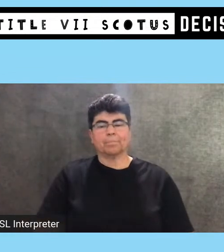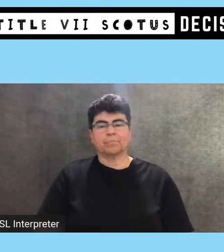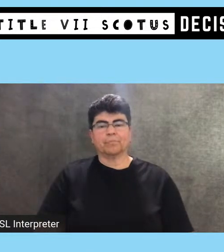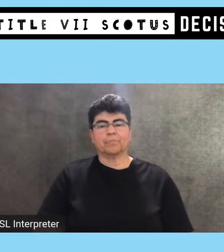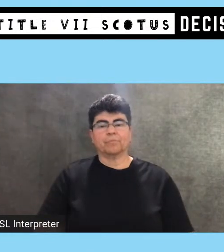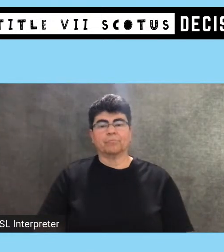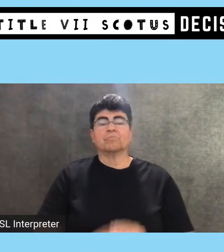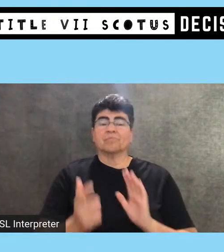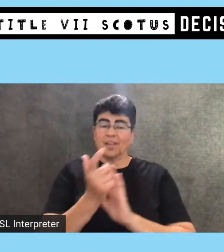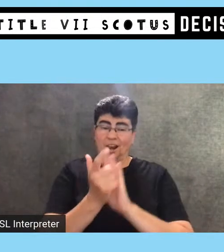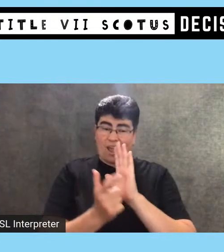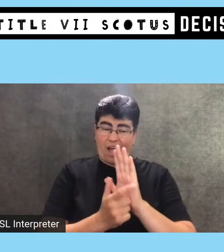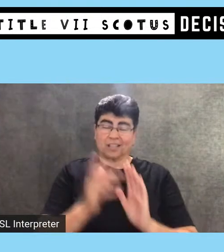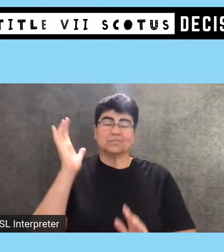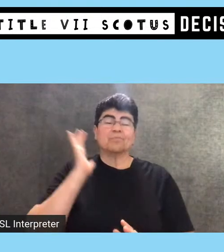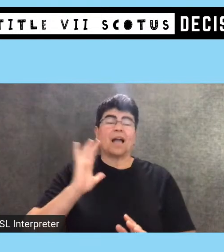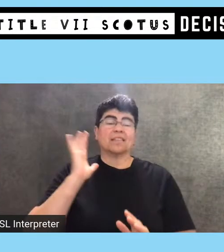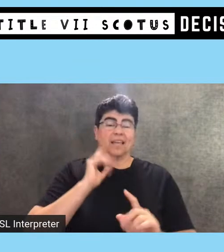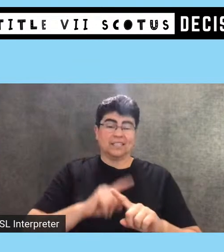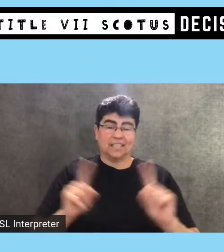The laws were different back then.